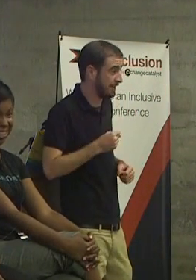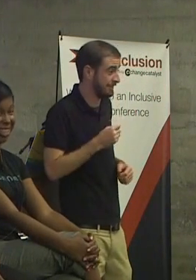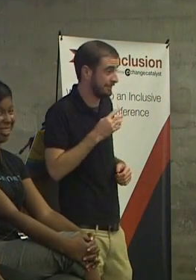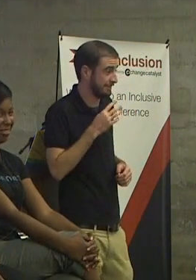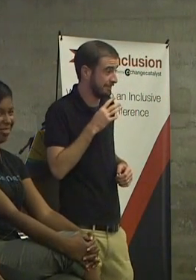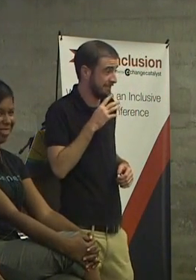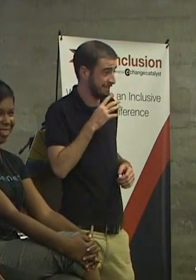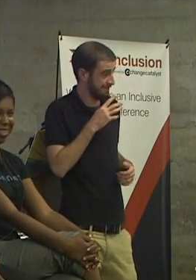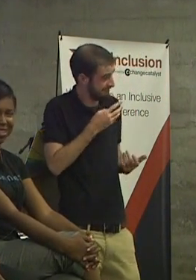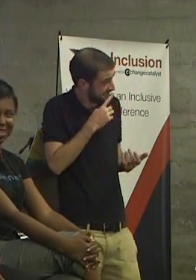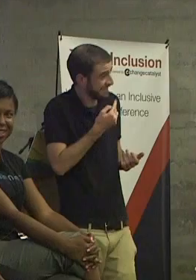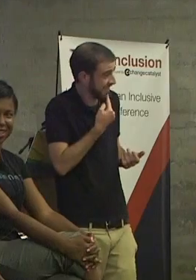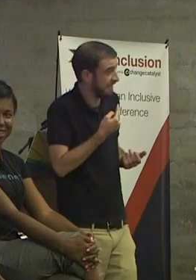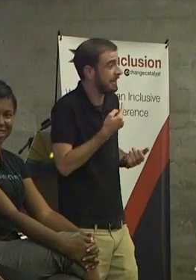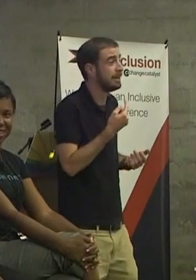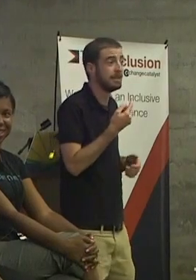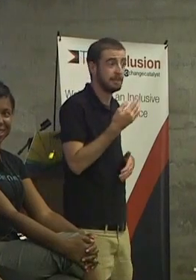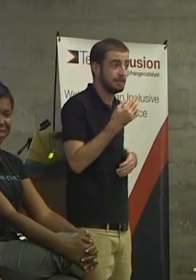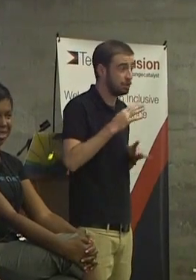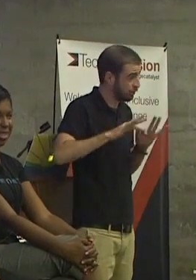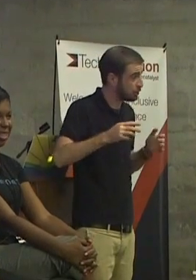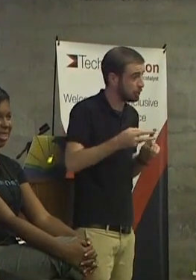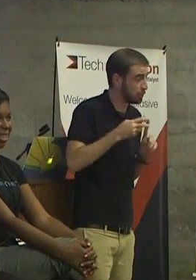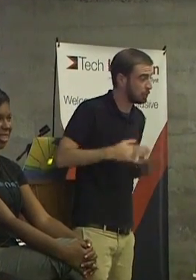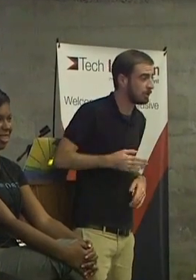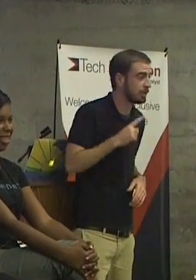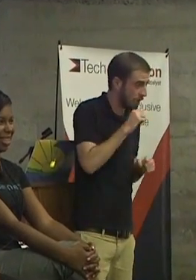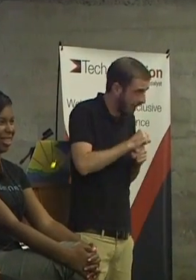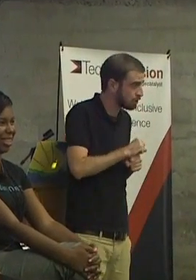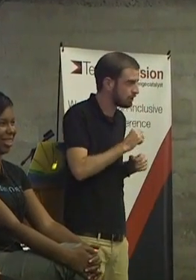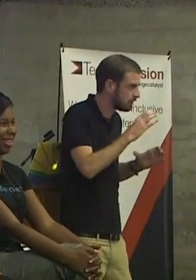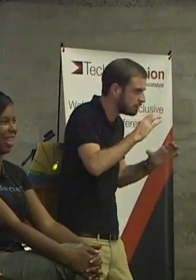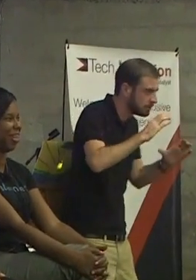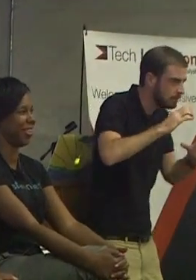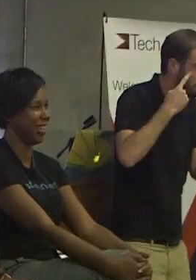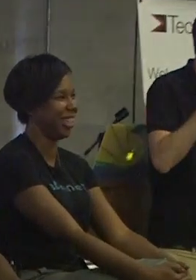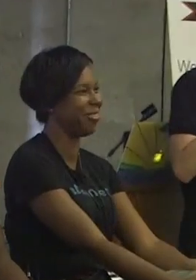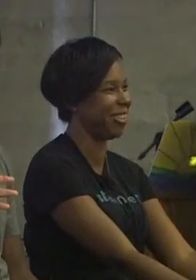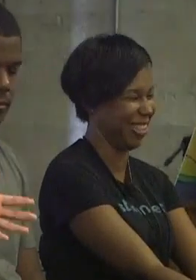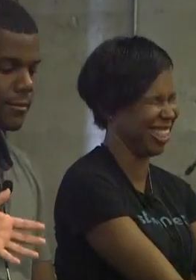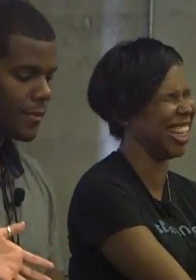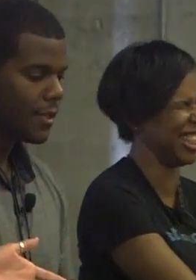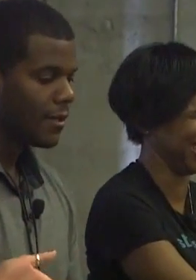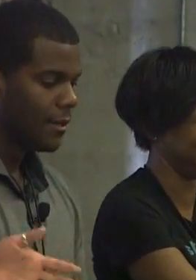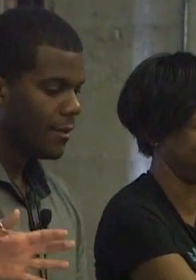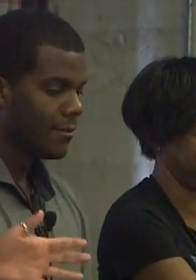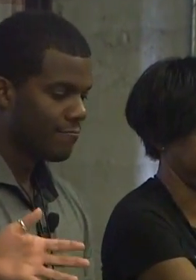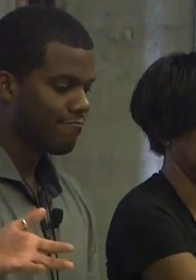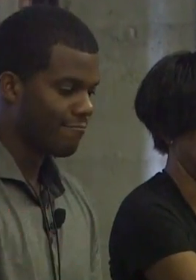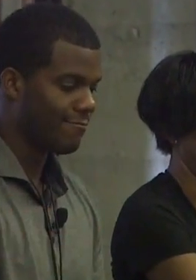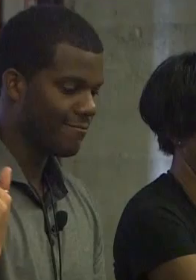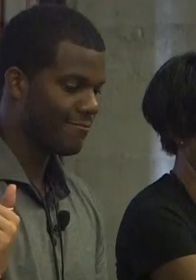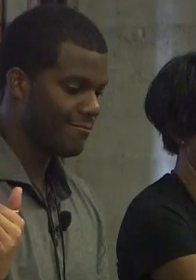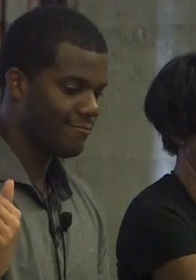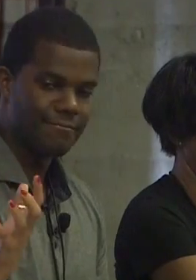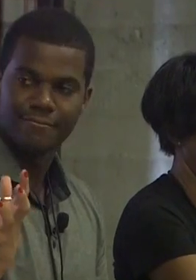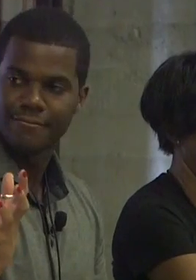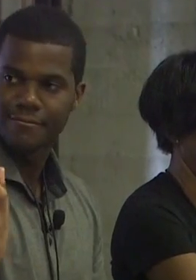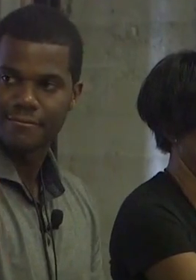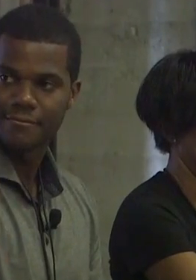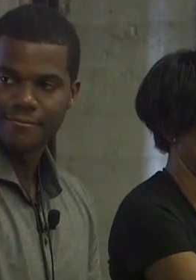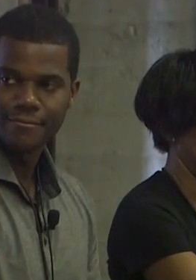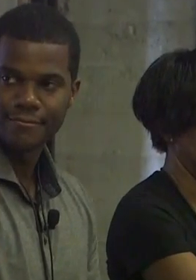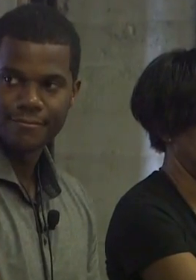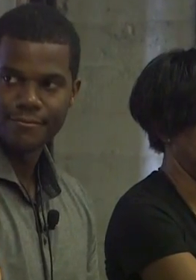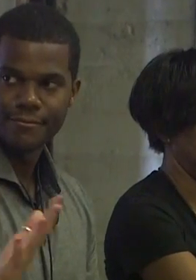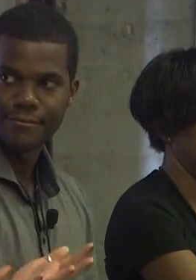there's recruiters out there that are like diversity recruiters that are actually looking for people that look a certain color. Which, before they do that,